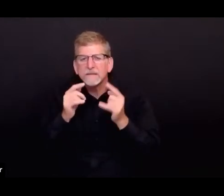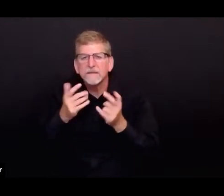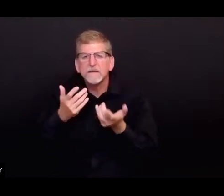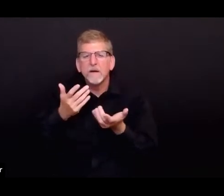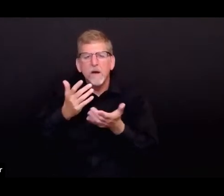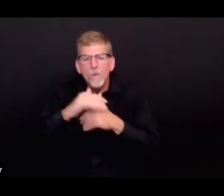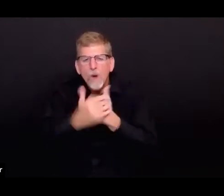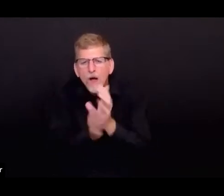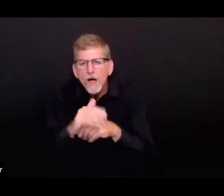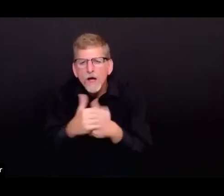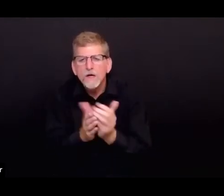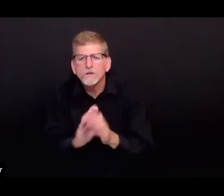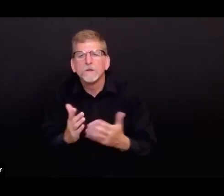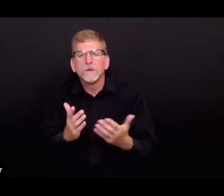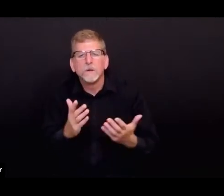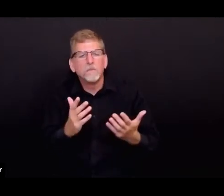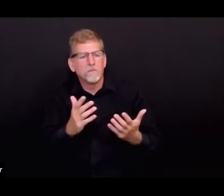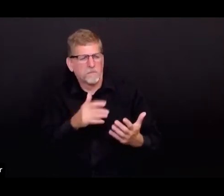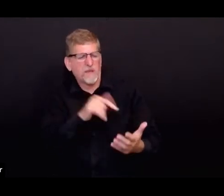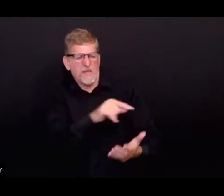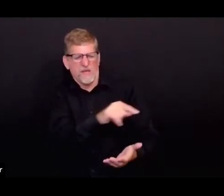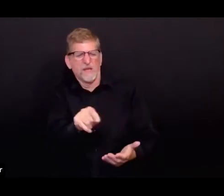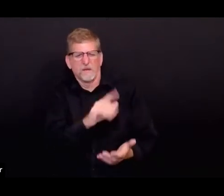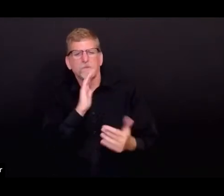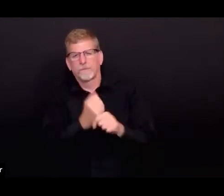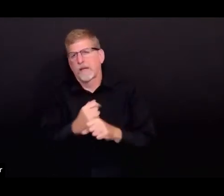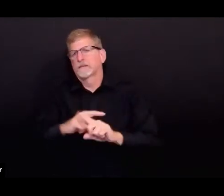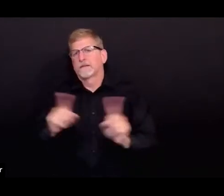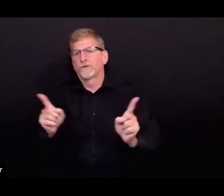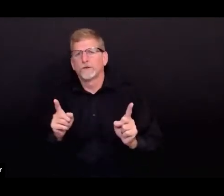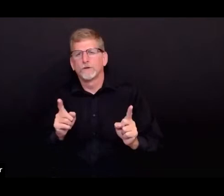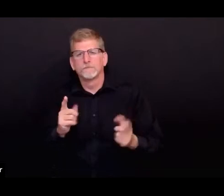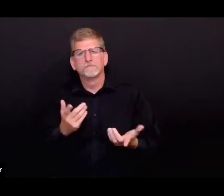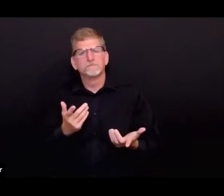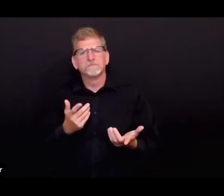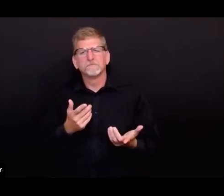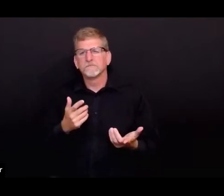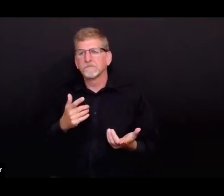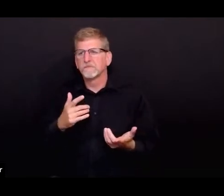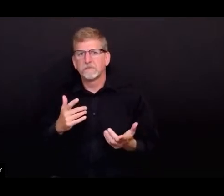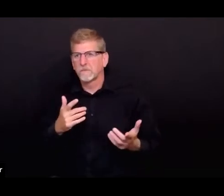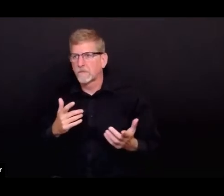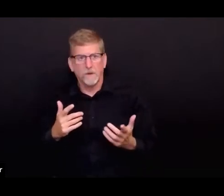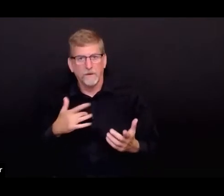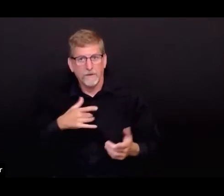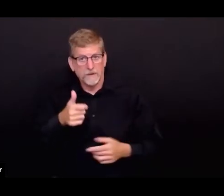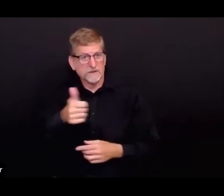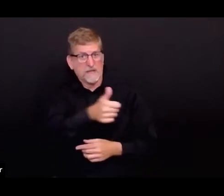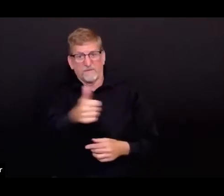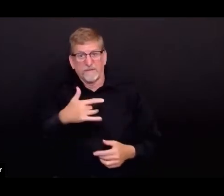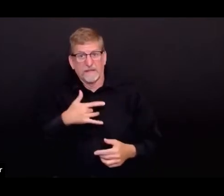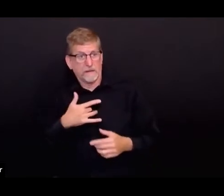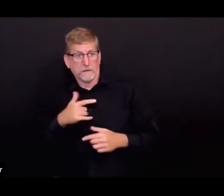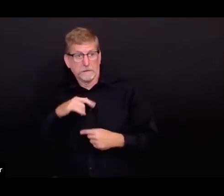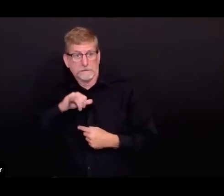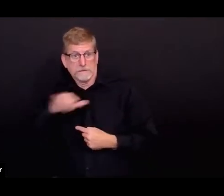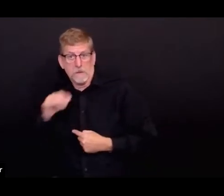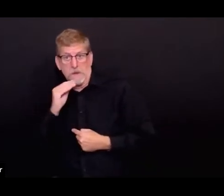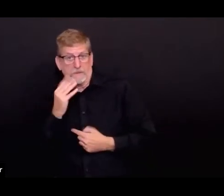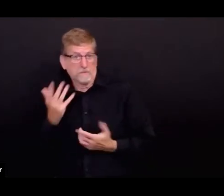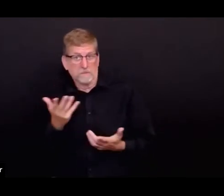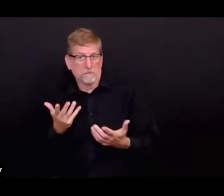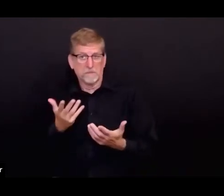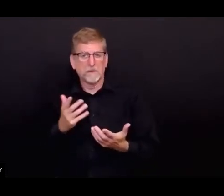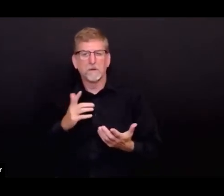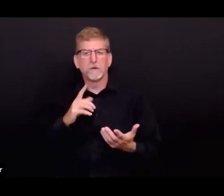urgency, if I could answer that one, yes. What I'm saying, Minnesota, is we have come to that day that we thought may be here. We all hoped it wouldn't, but